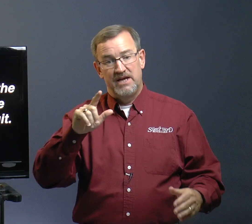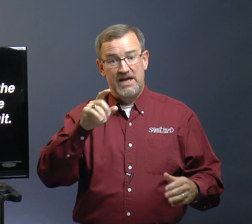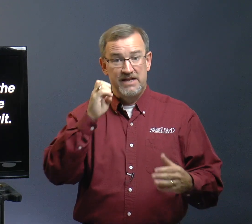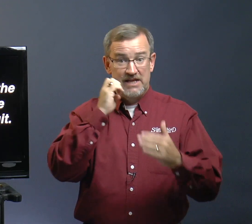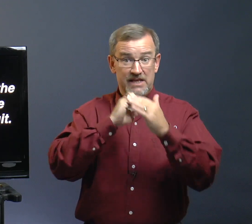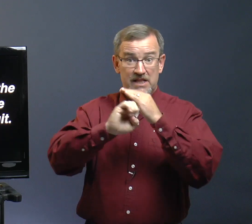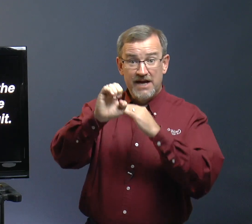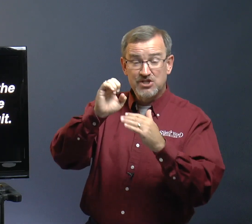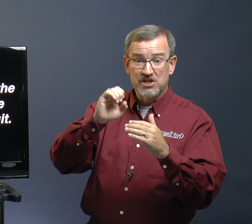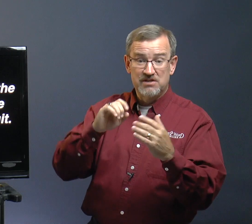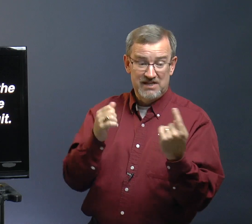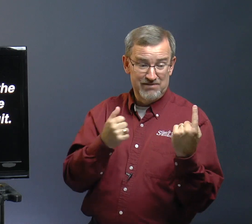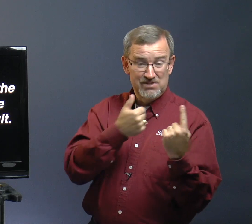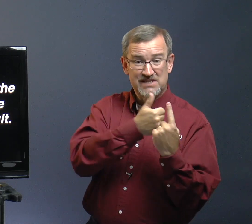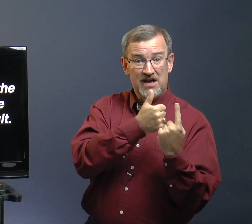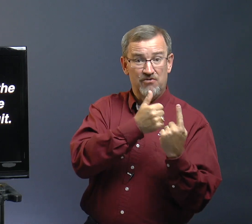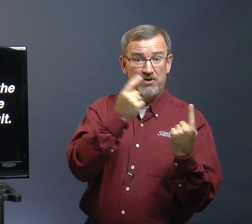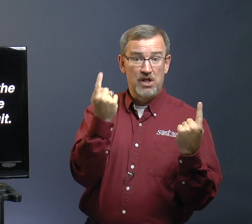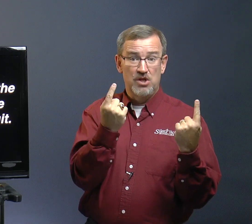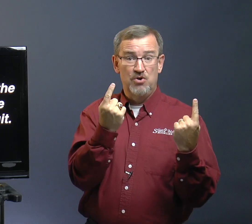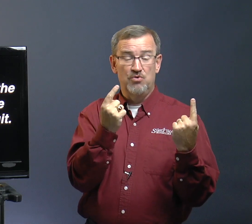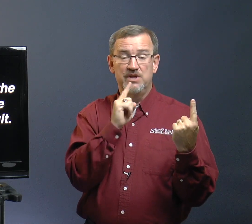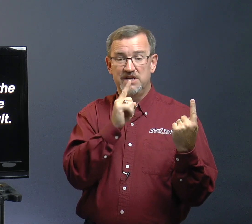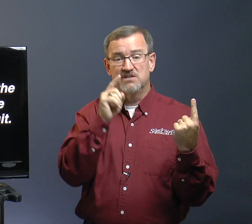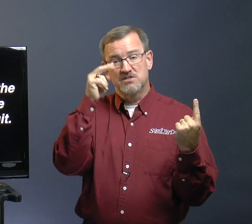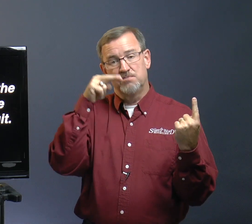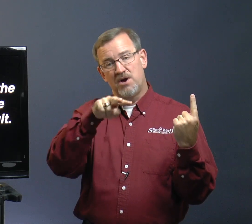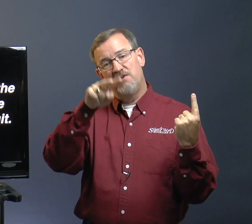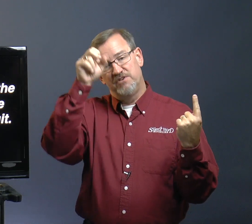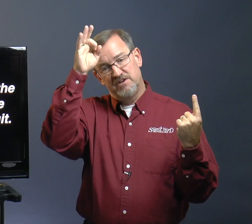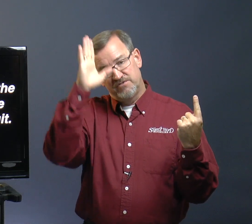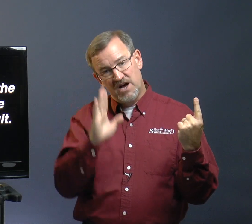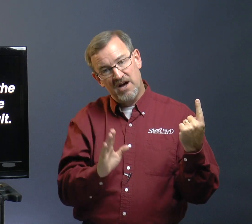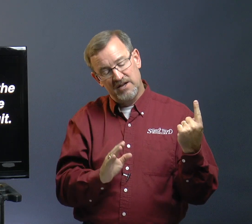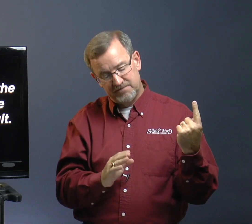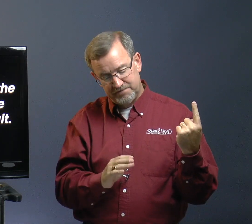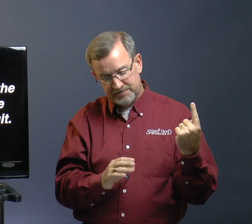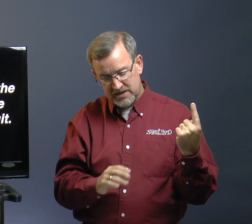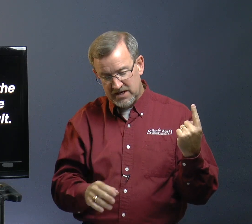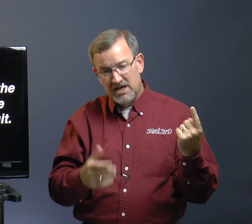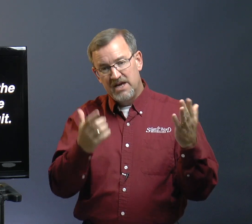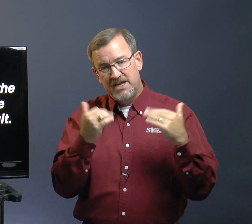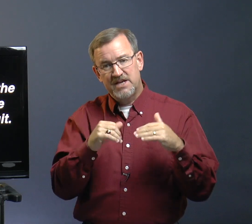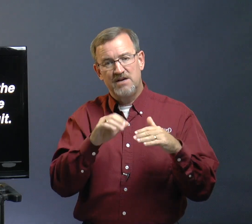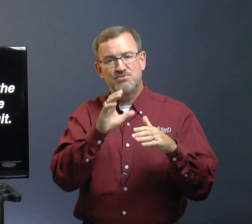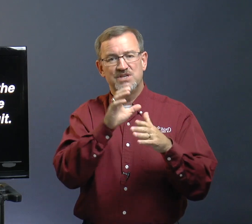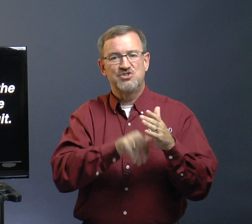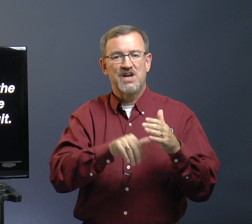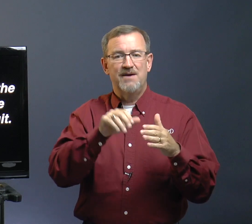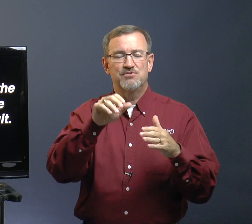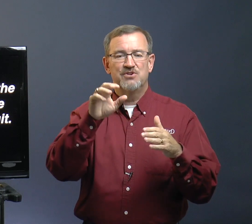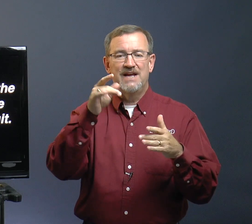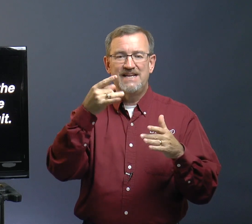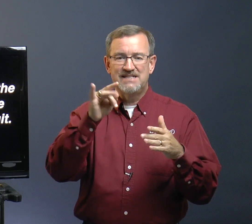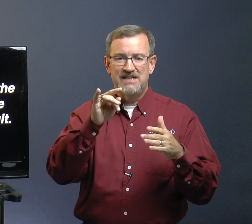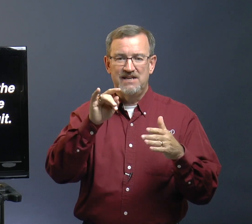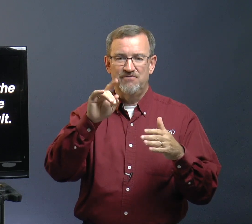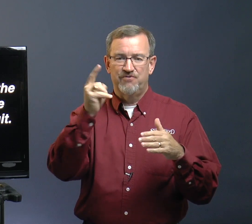And Elijah himself alone is the prophet of God. He comes in chapter 18,